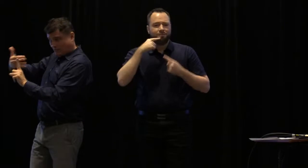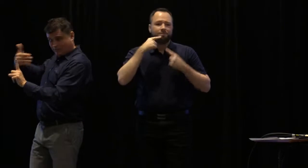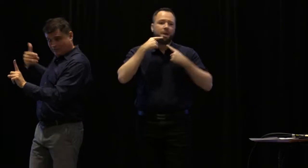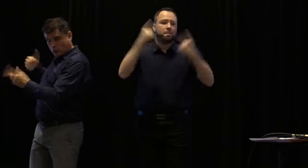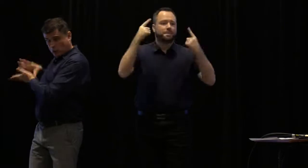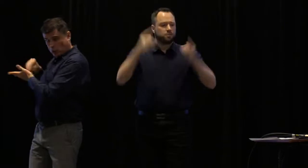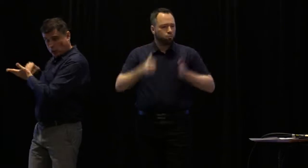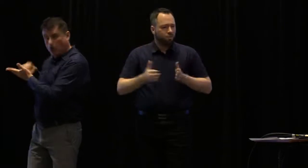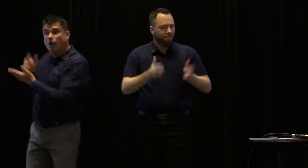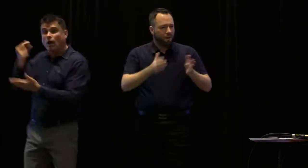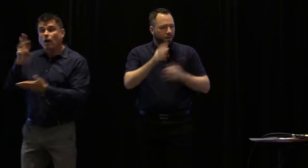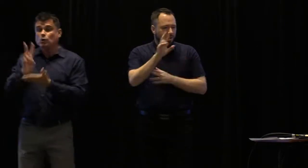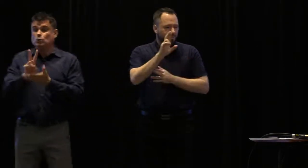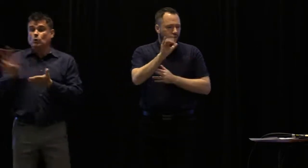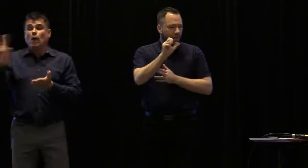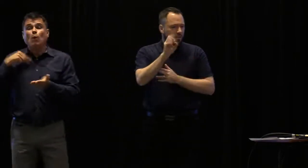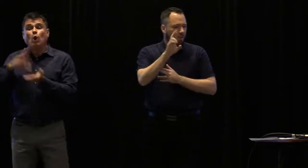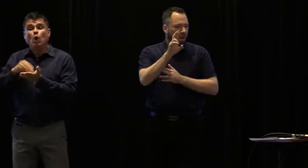forward.